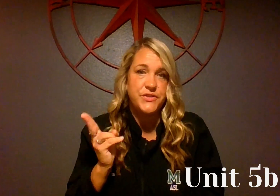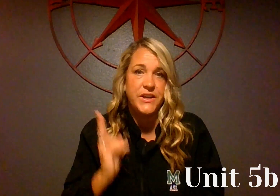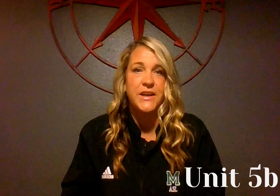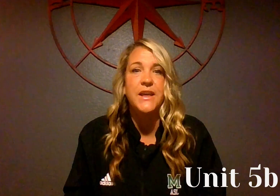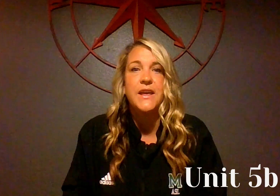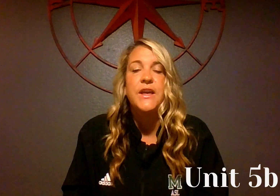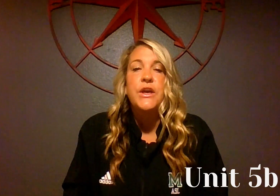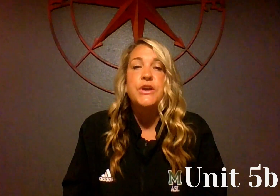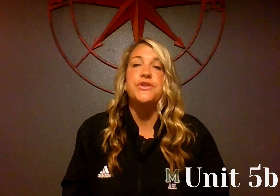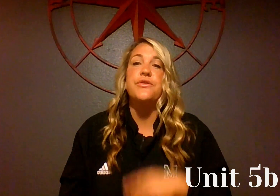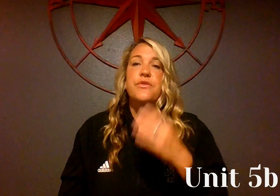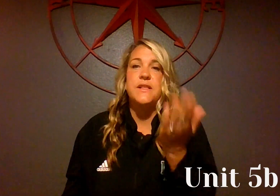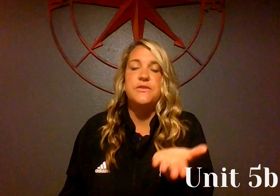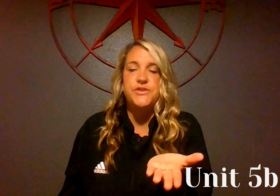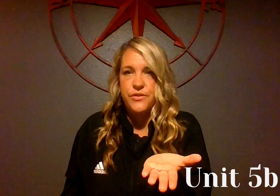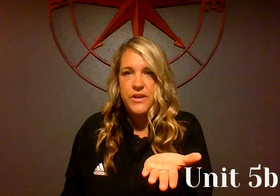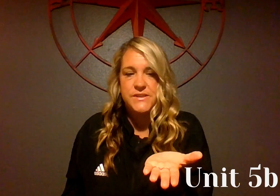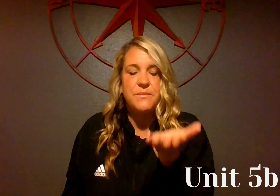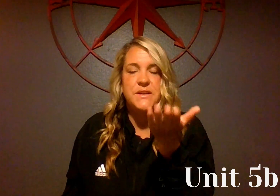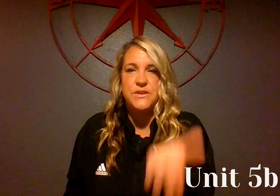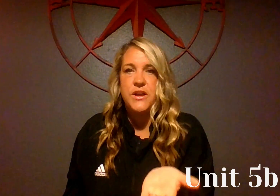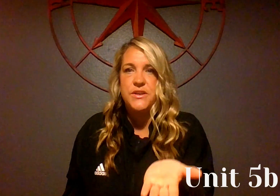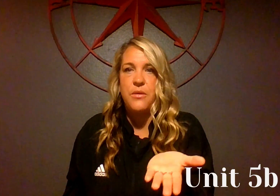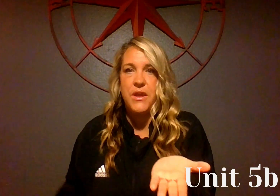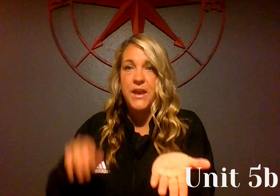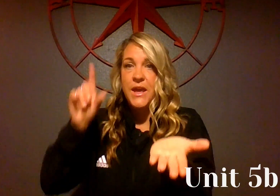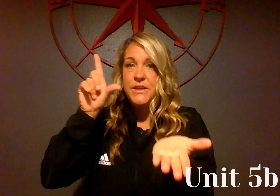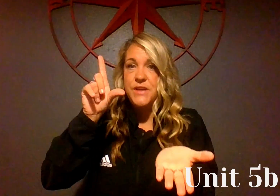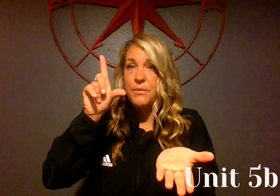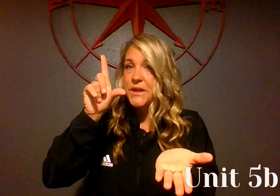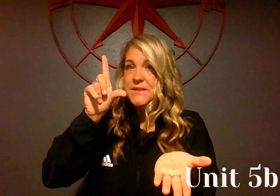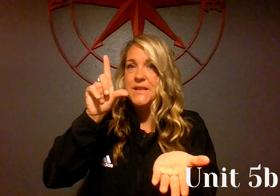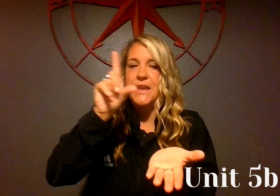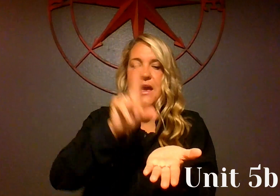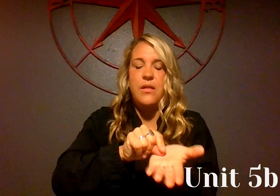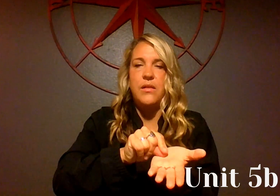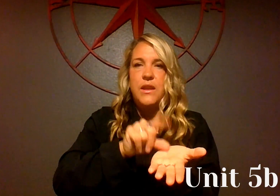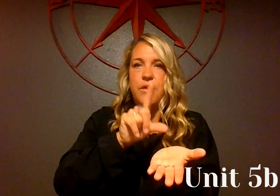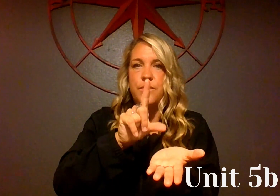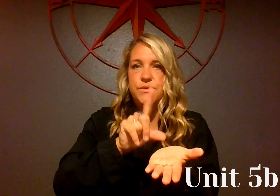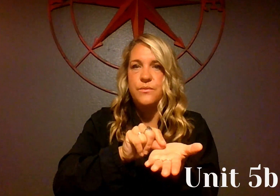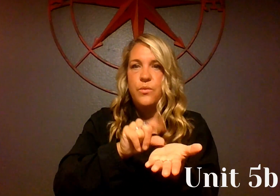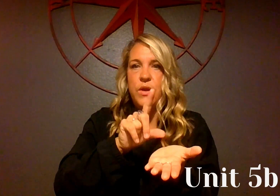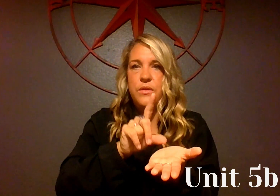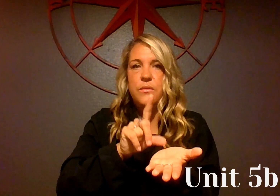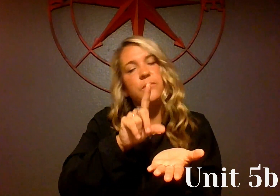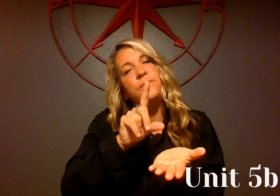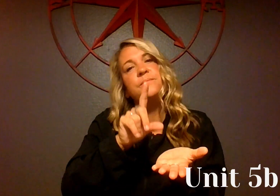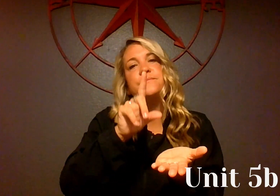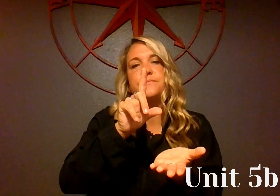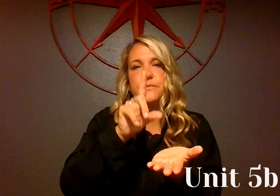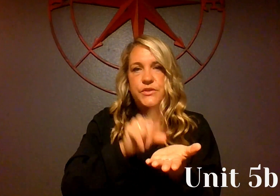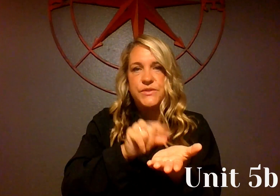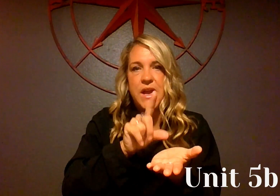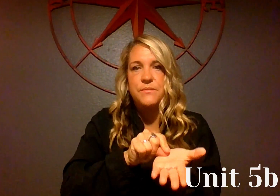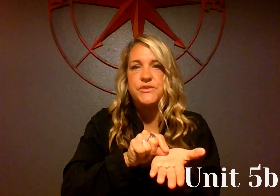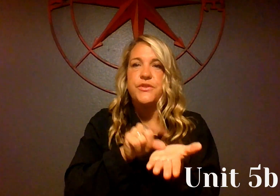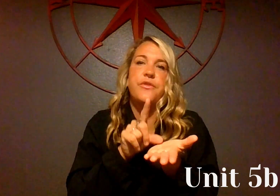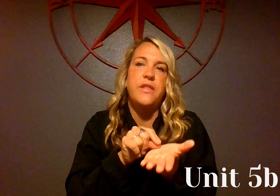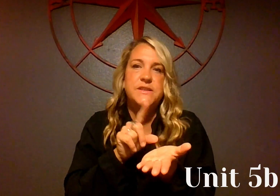history. Journalism is non-dominant. Dominant is in an L, and it goes 2 times